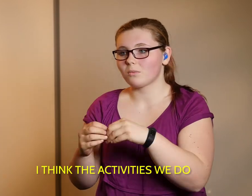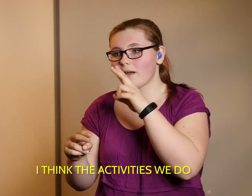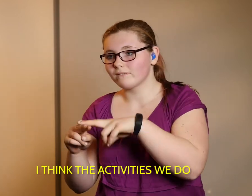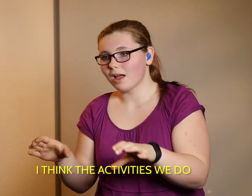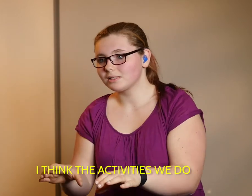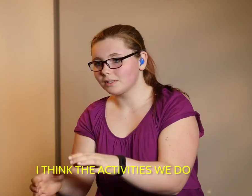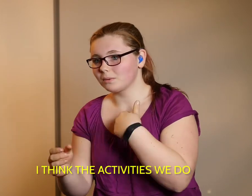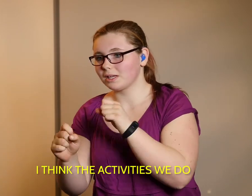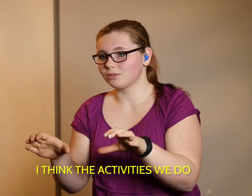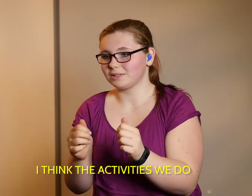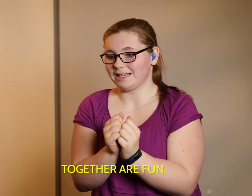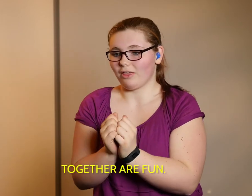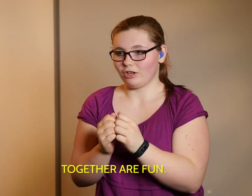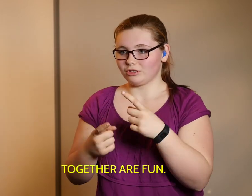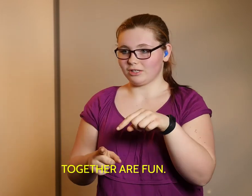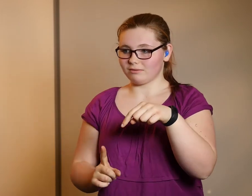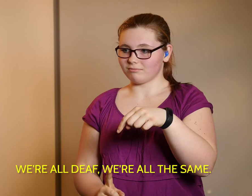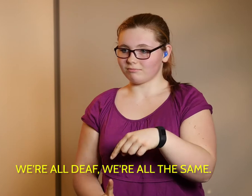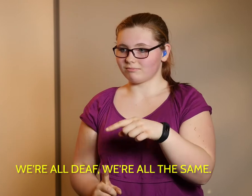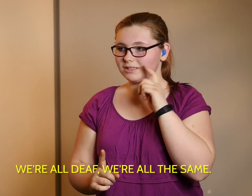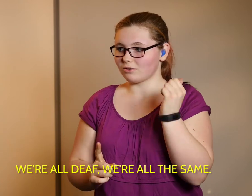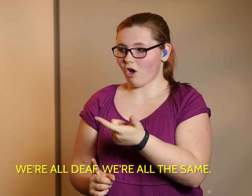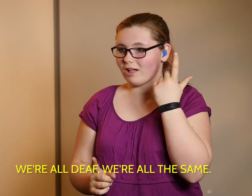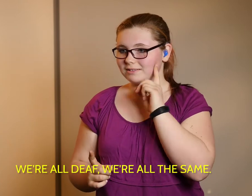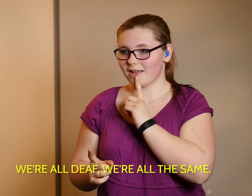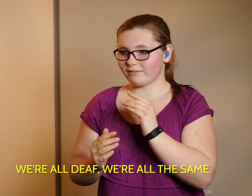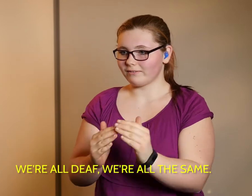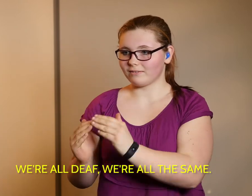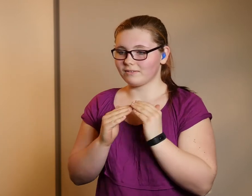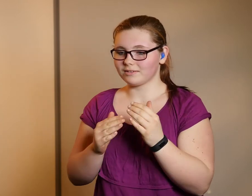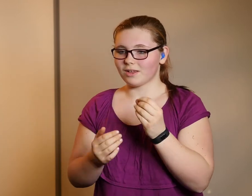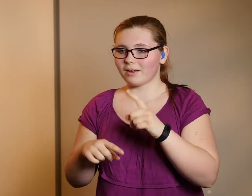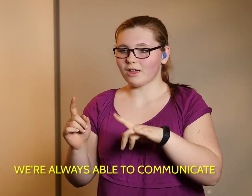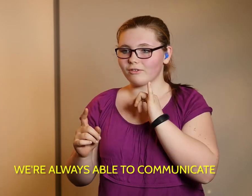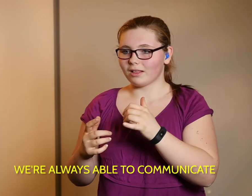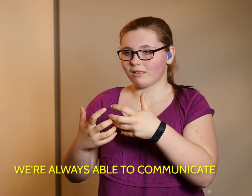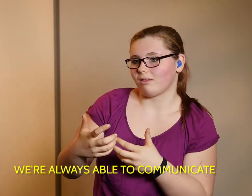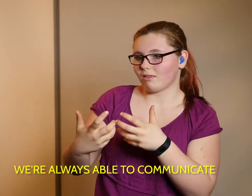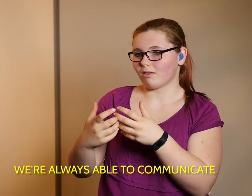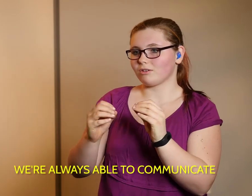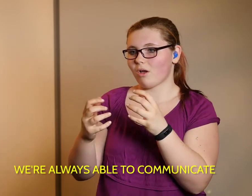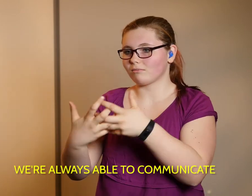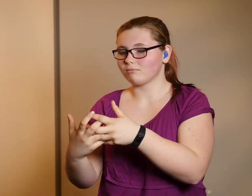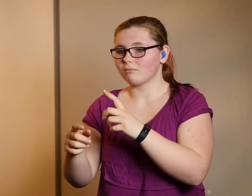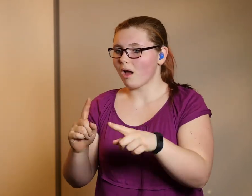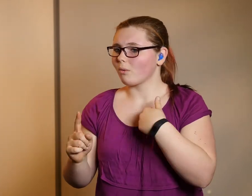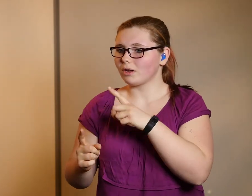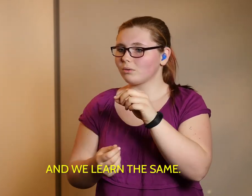the activities that we do together are fun. We're all deaf, we're all the same. We're always able to communicate, and we learn